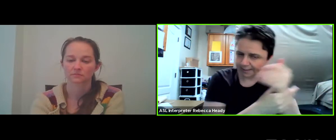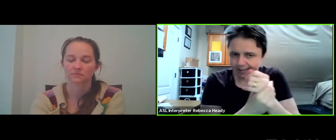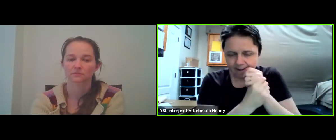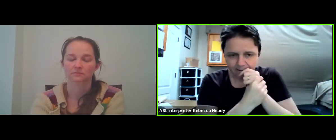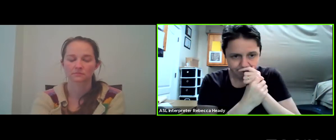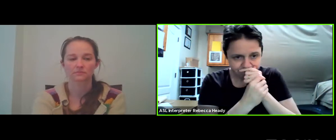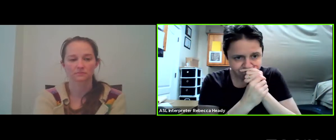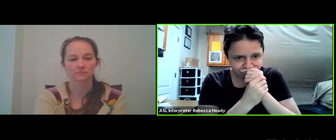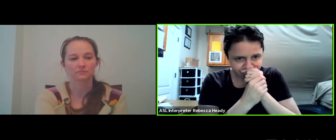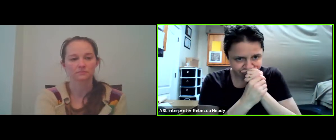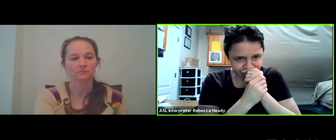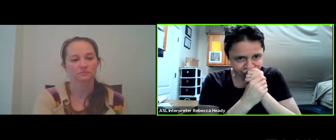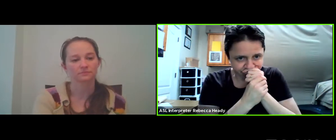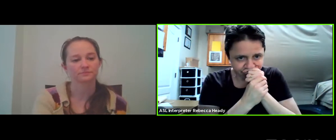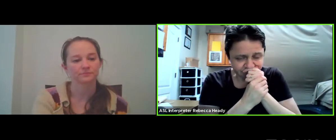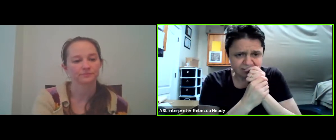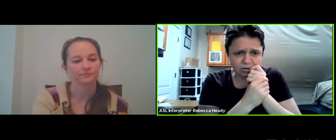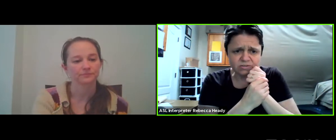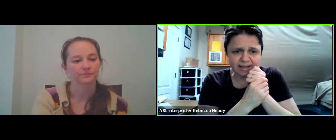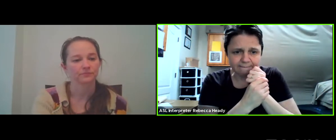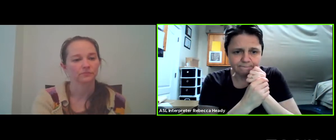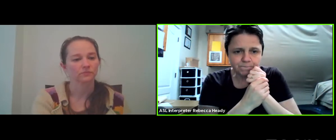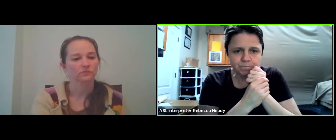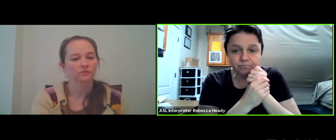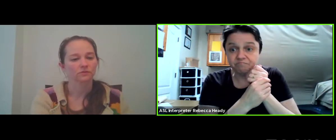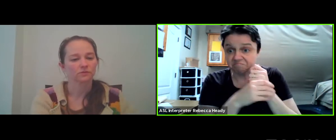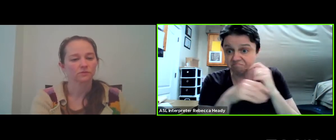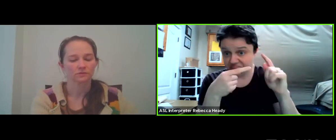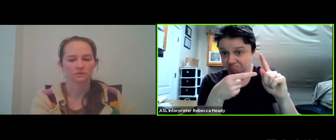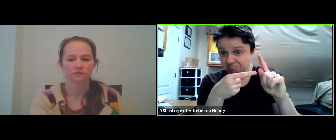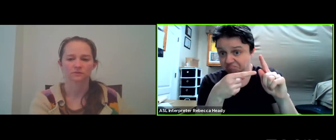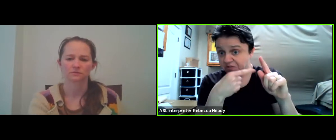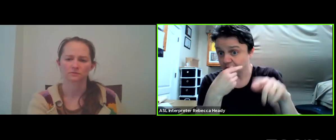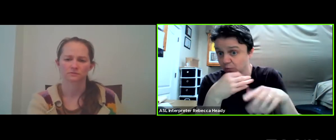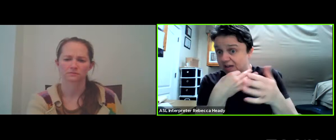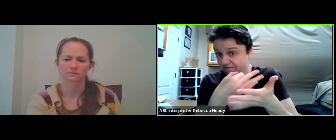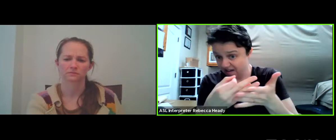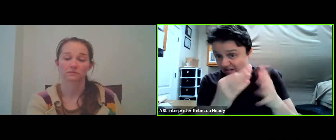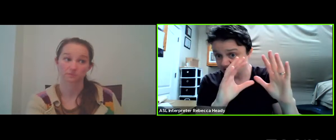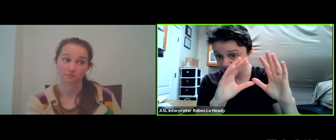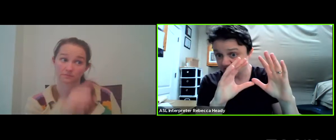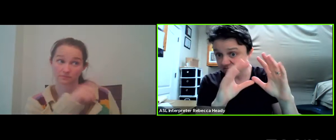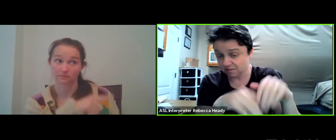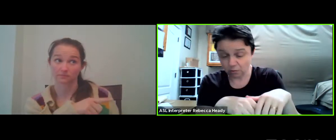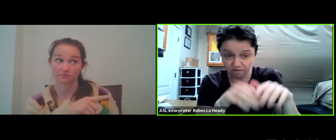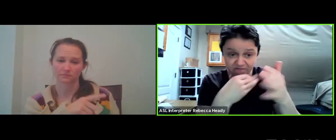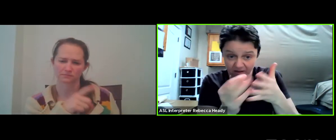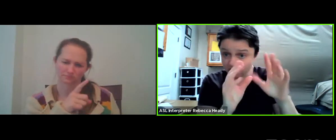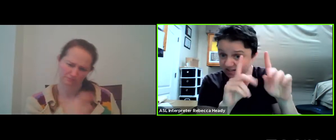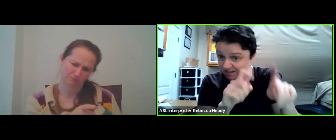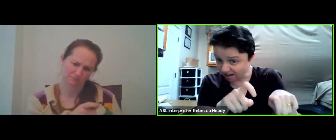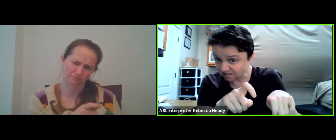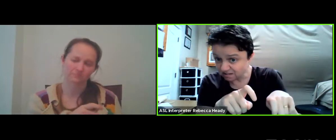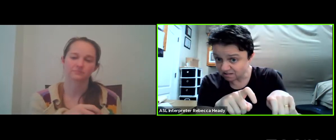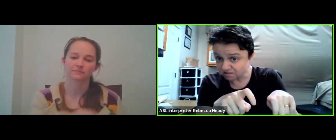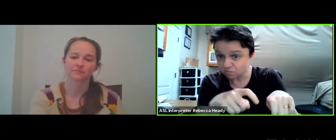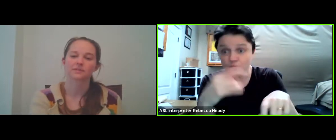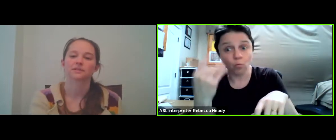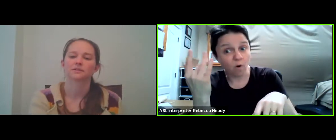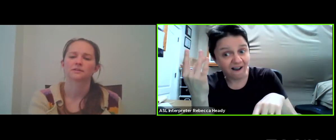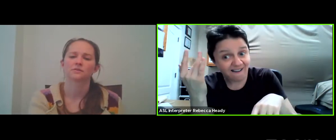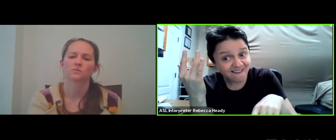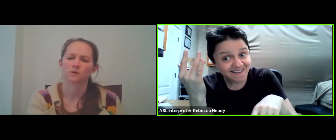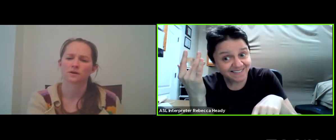blah. Mm-hmm. So you say, so he failed the